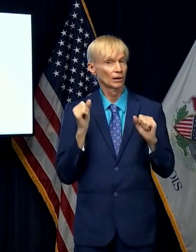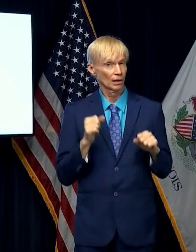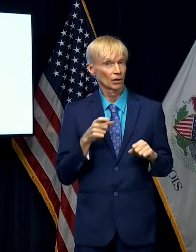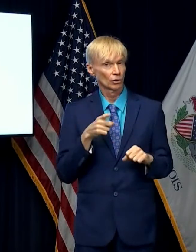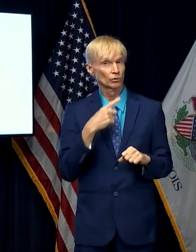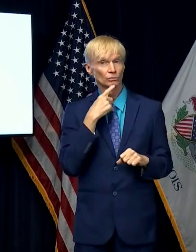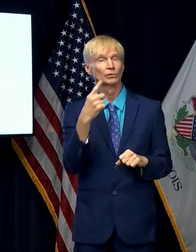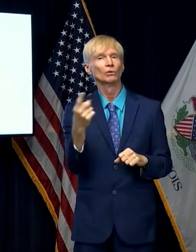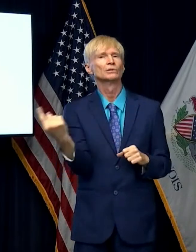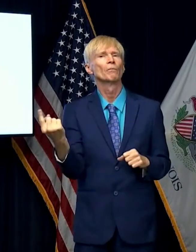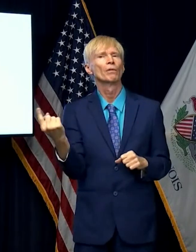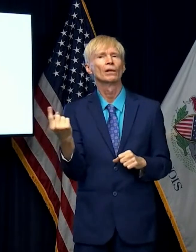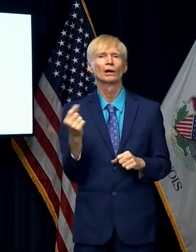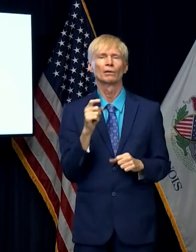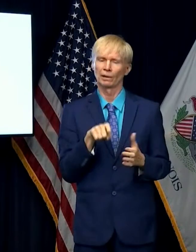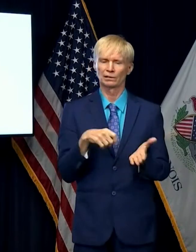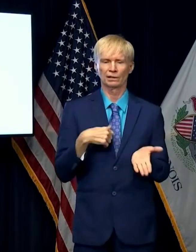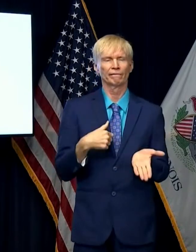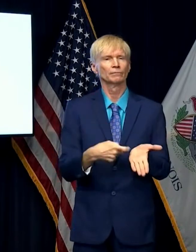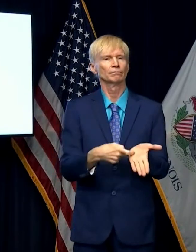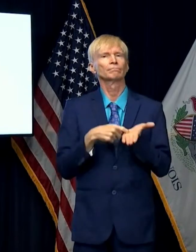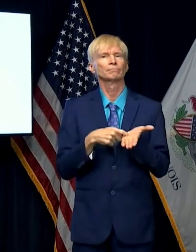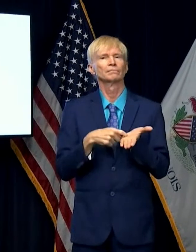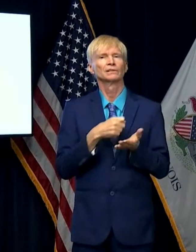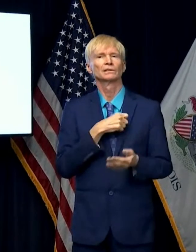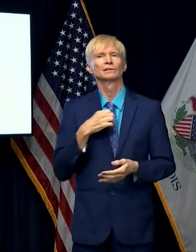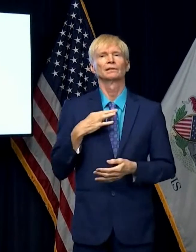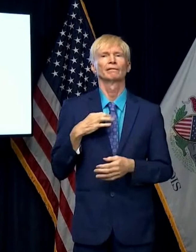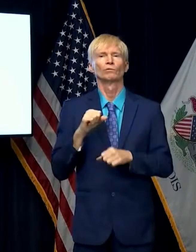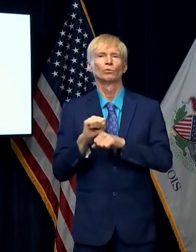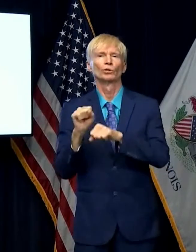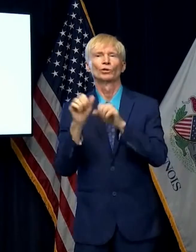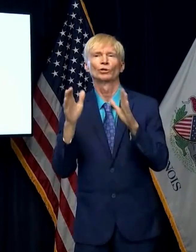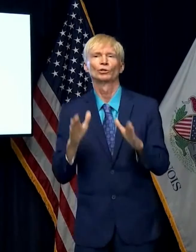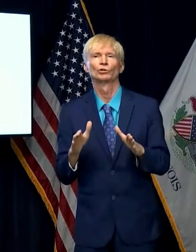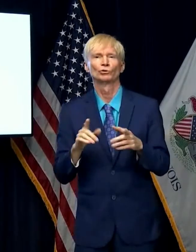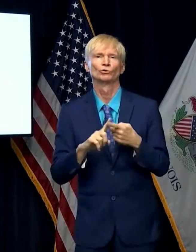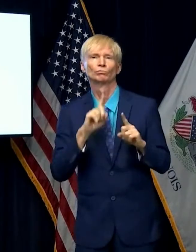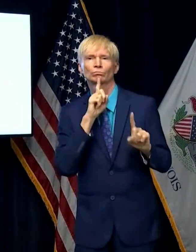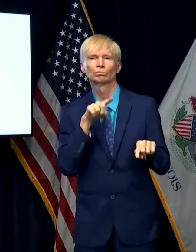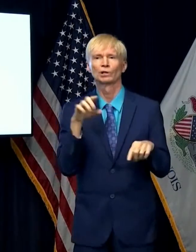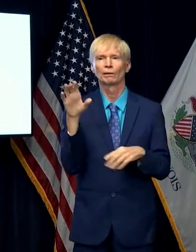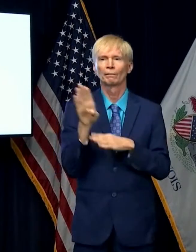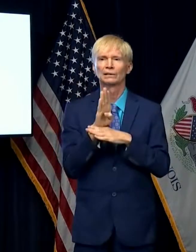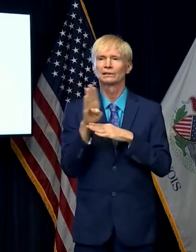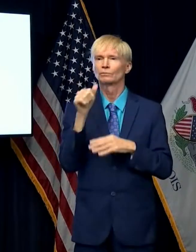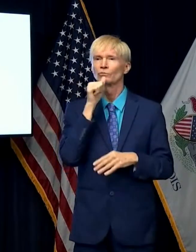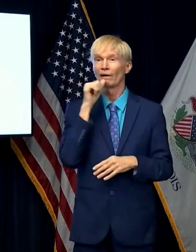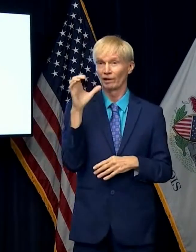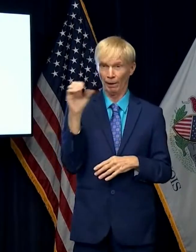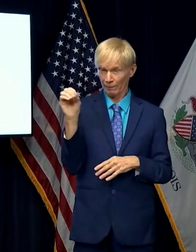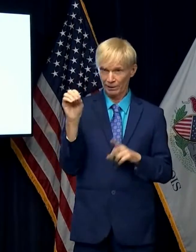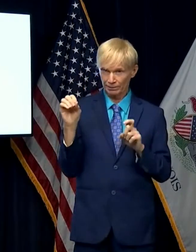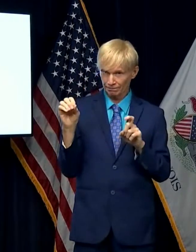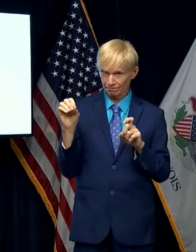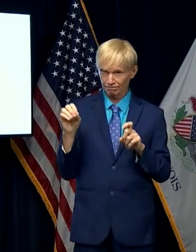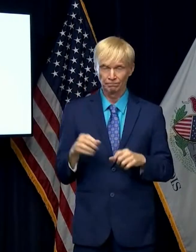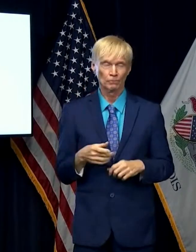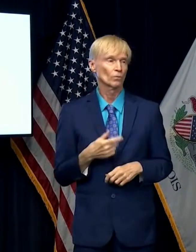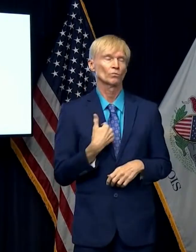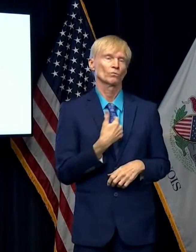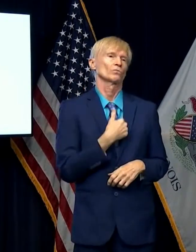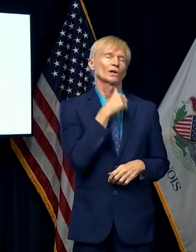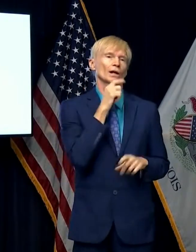vaccinate their workers? Is that even an option for those? That's not something we're looking at. Compelling companies to do that? No. But